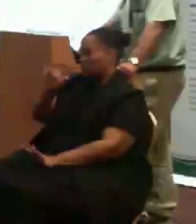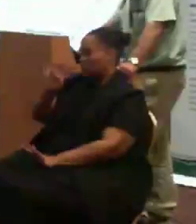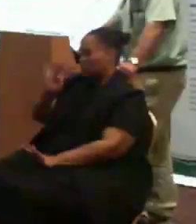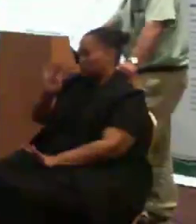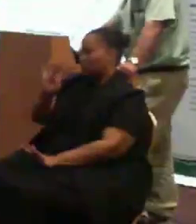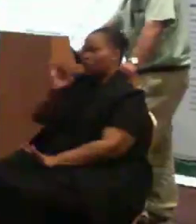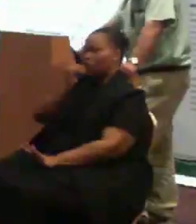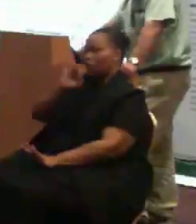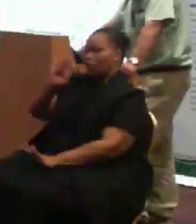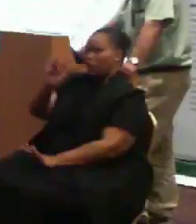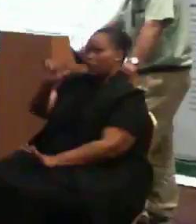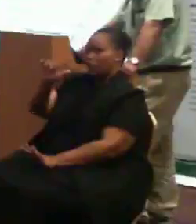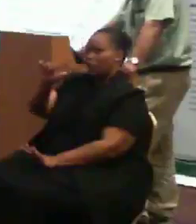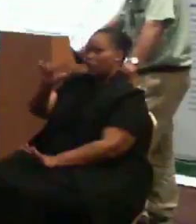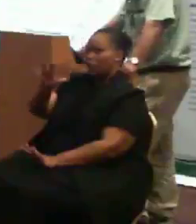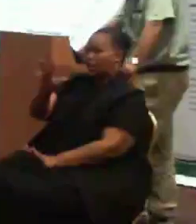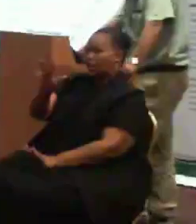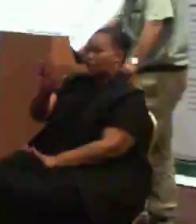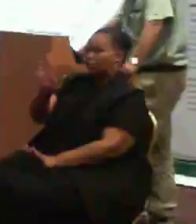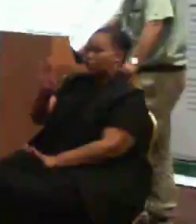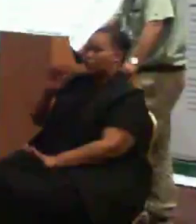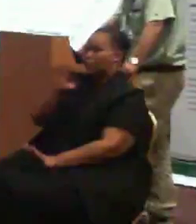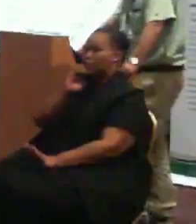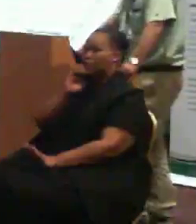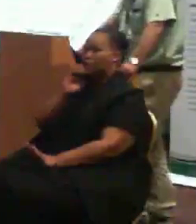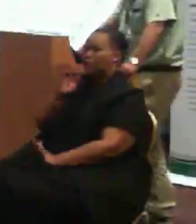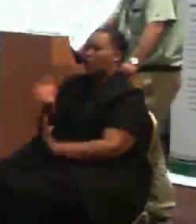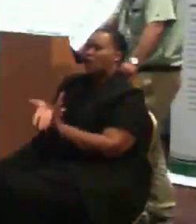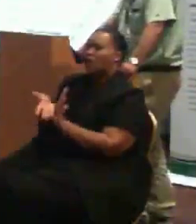billion. It's an increase of